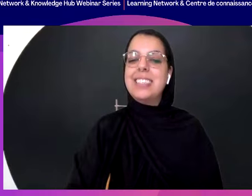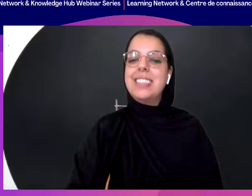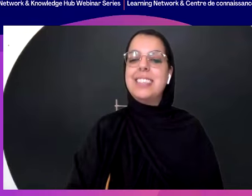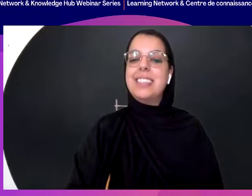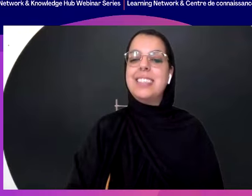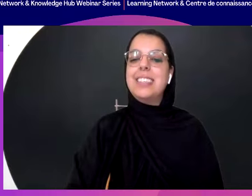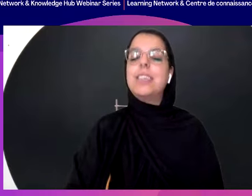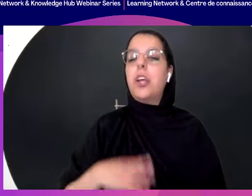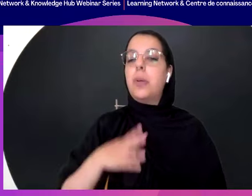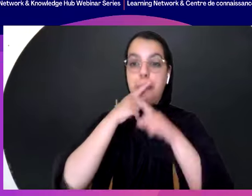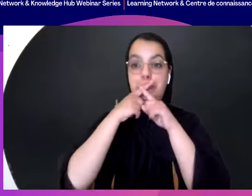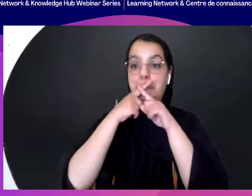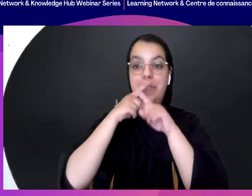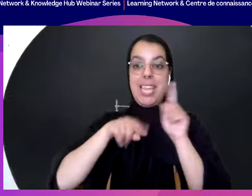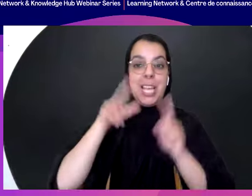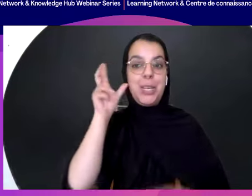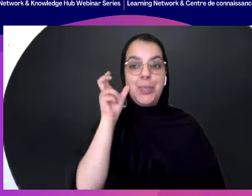You're on mute.